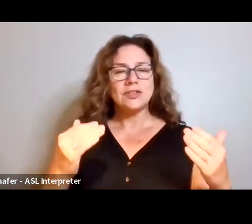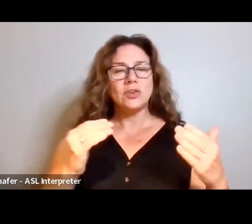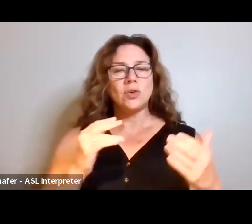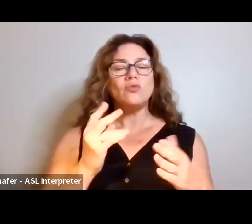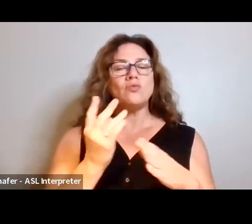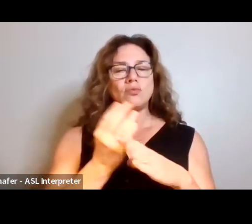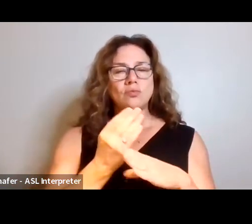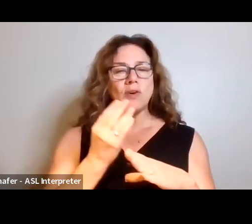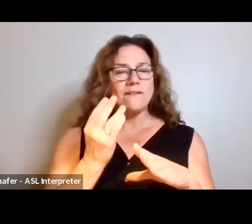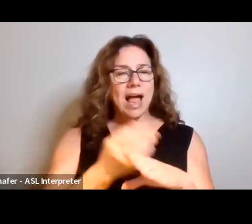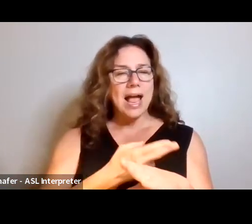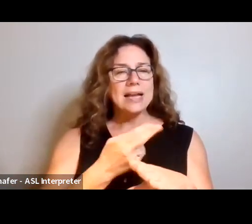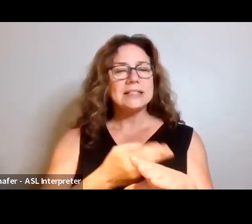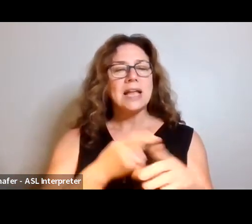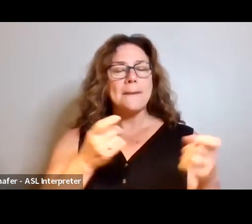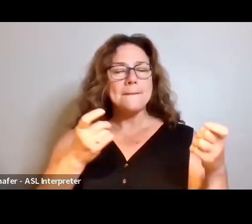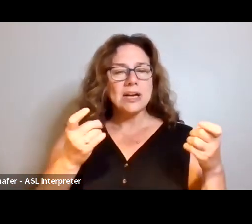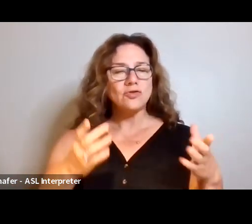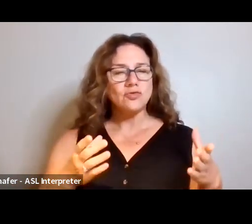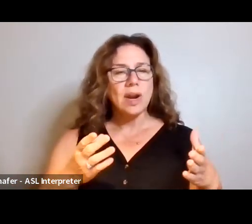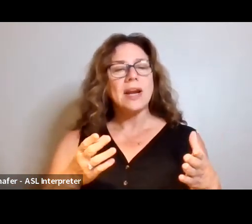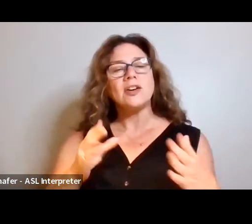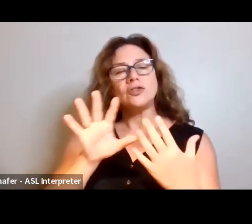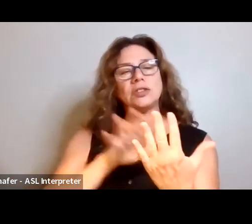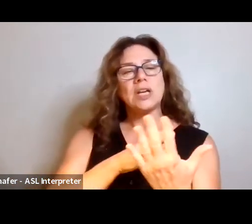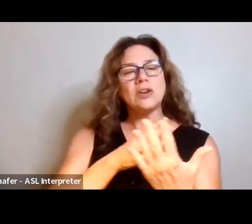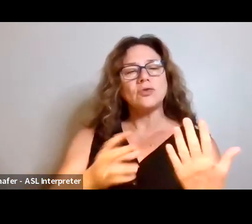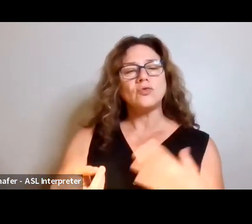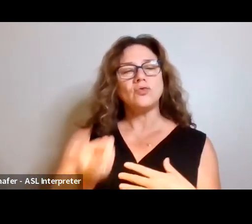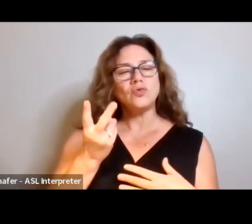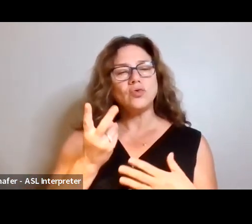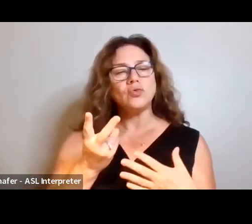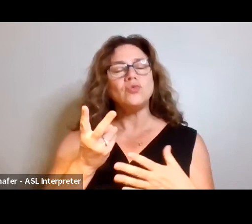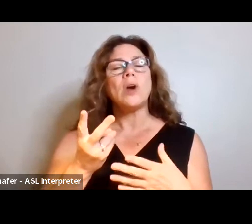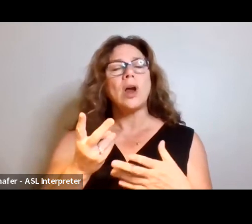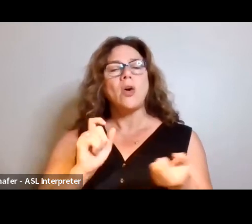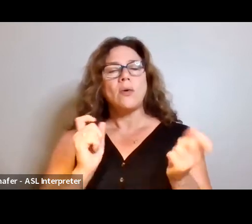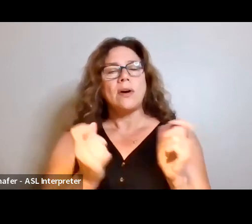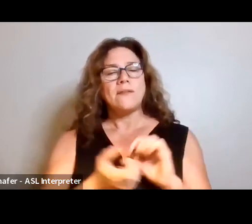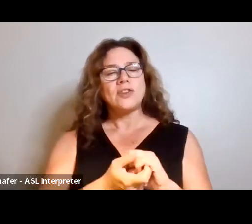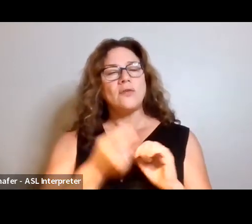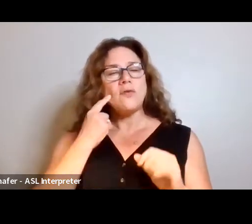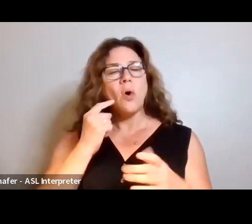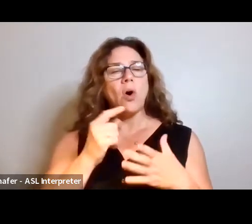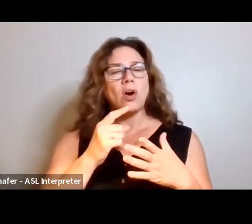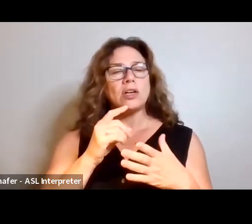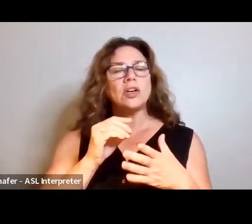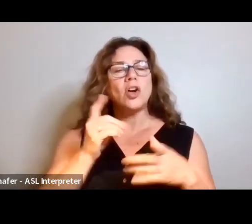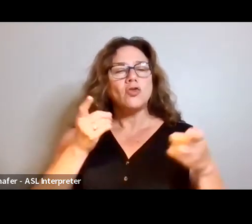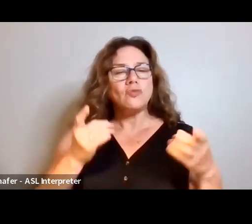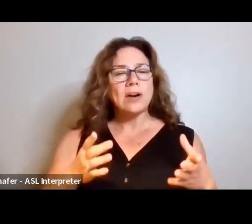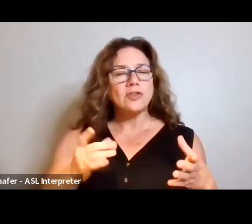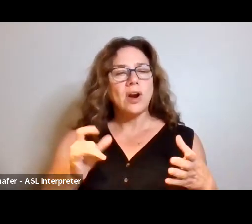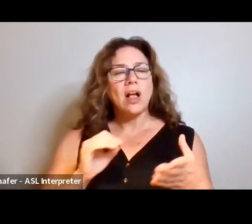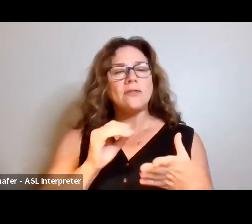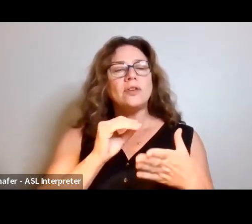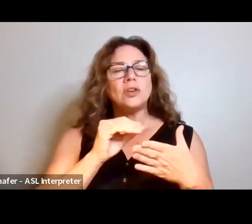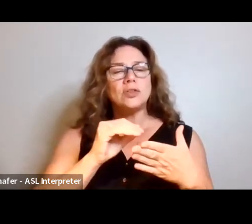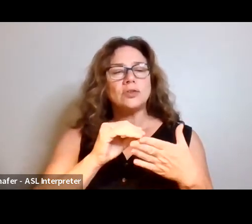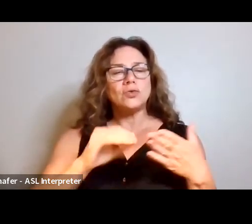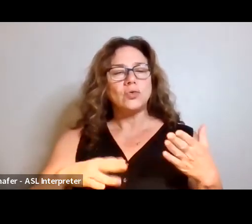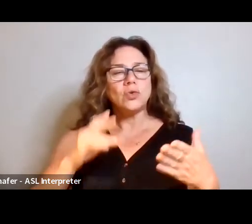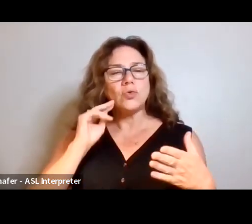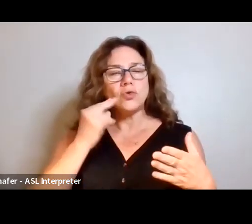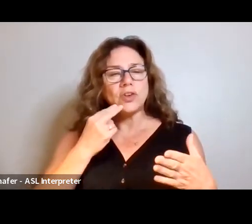salary schedule. It has 2 revisions. One is for the Director of Student Nutrition that we just talked about, and the other is the placement level of the Director of Budget